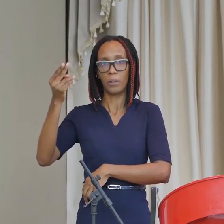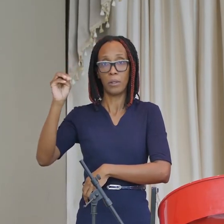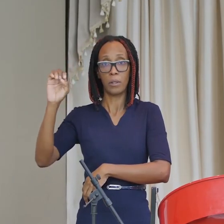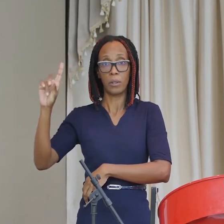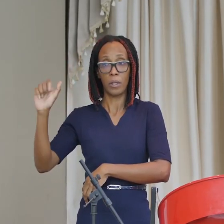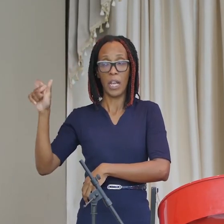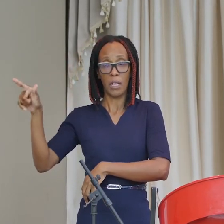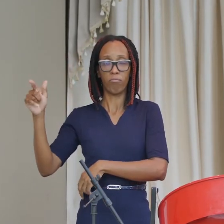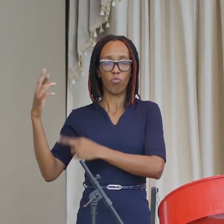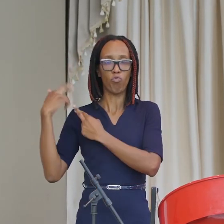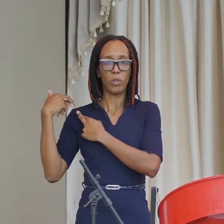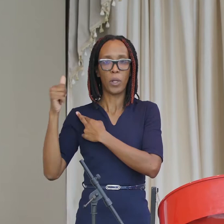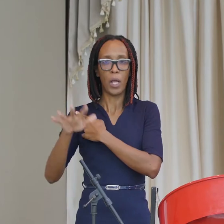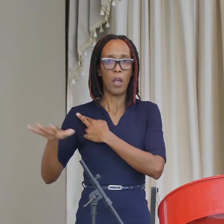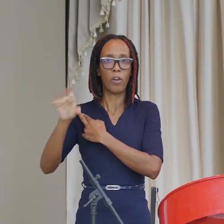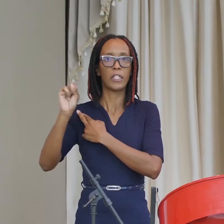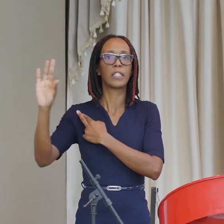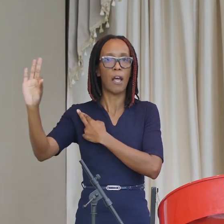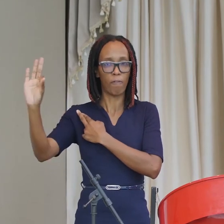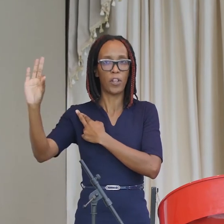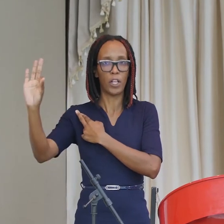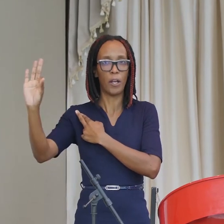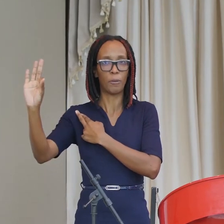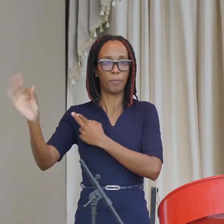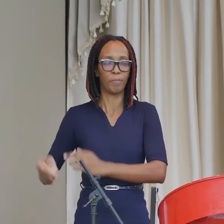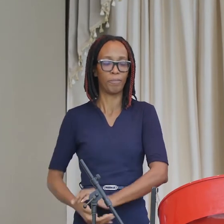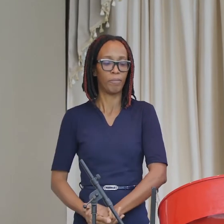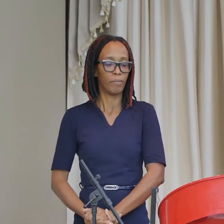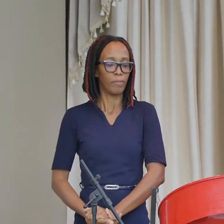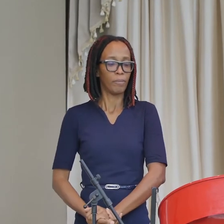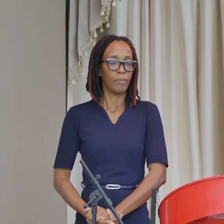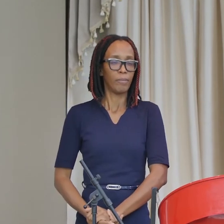who will bring greetings on behalf of the San Fernando District.